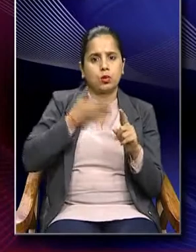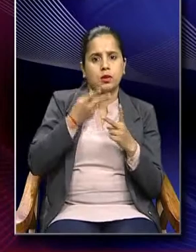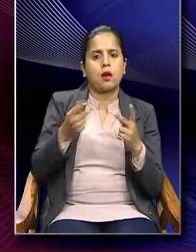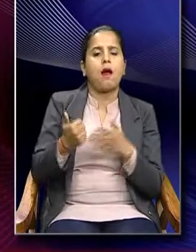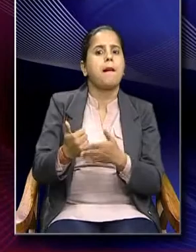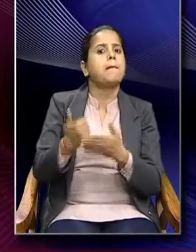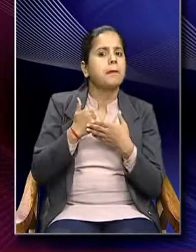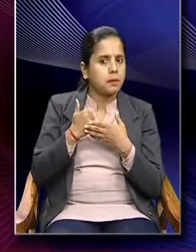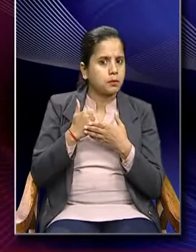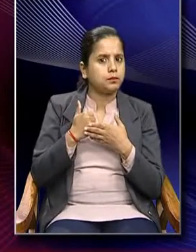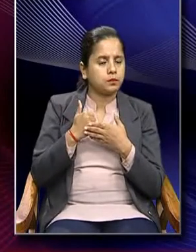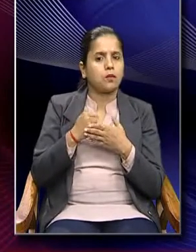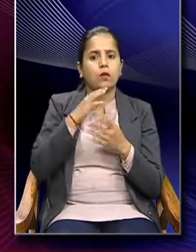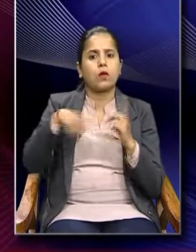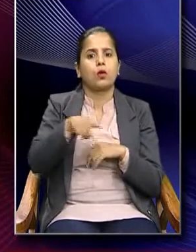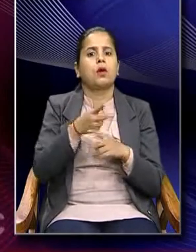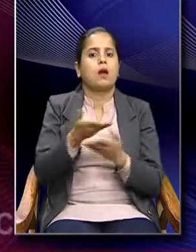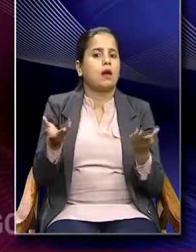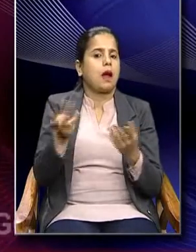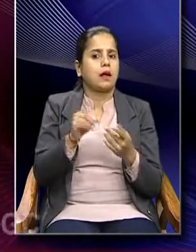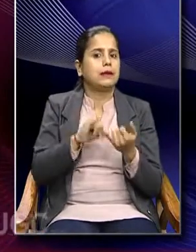helps the dominant states again.